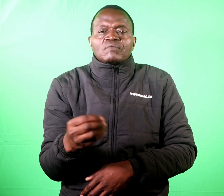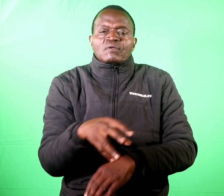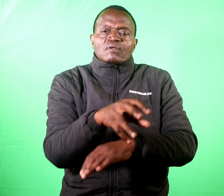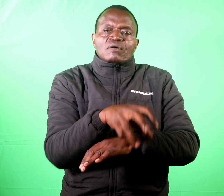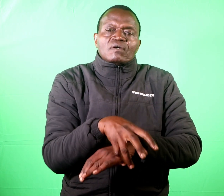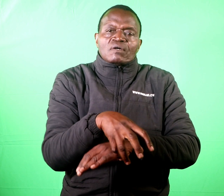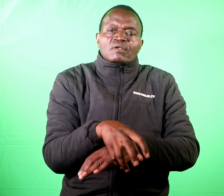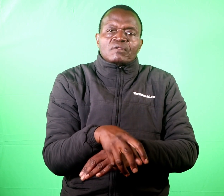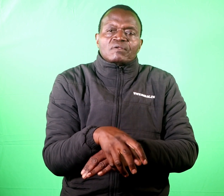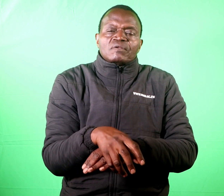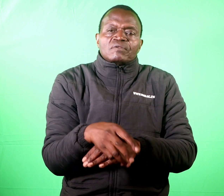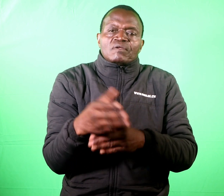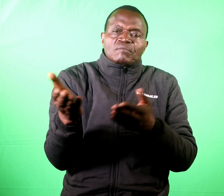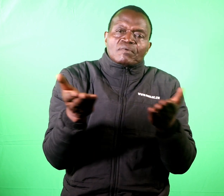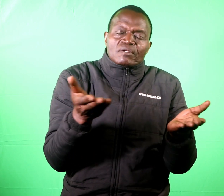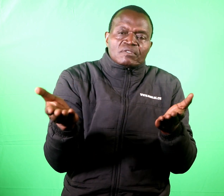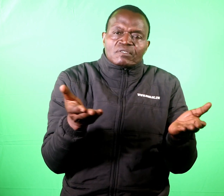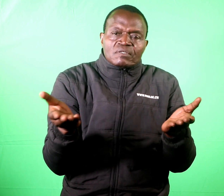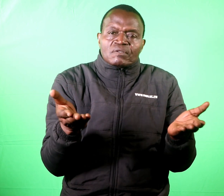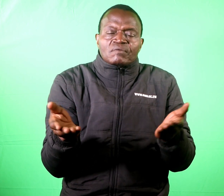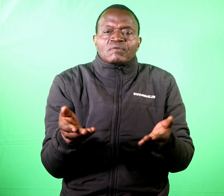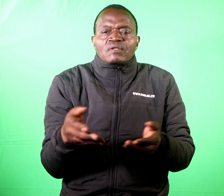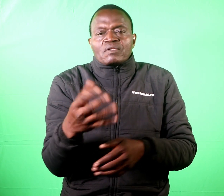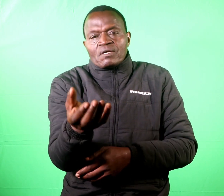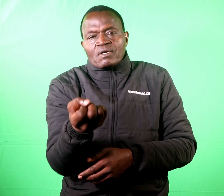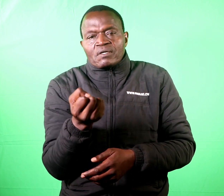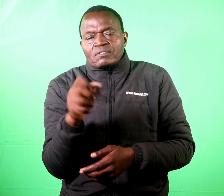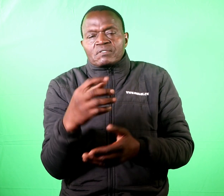Agricultural markets availability and access development,